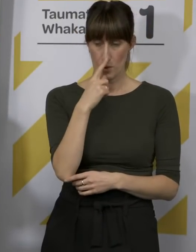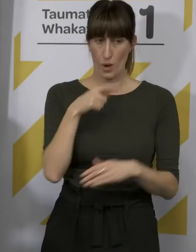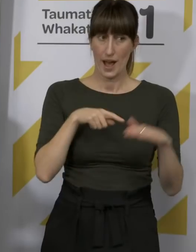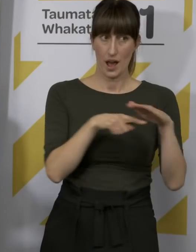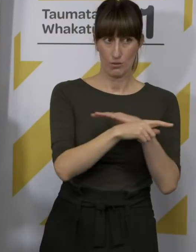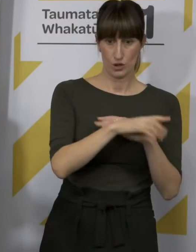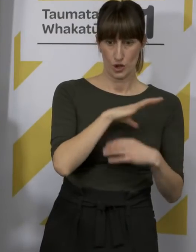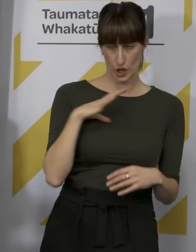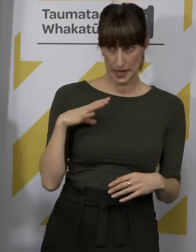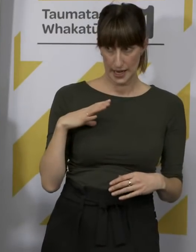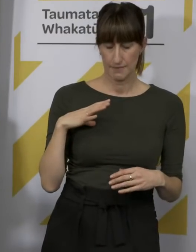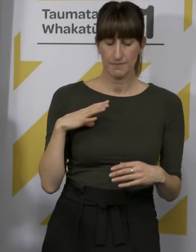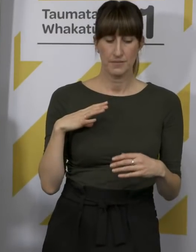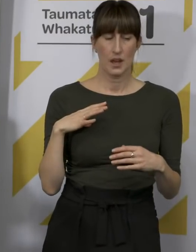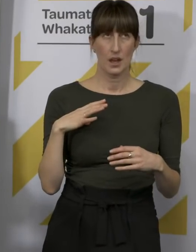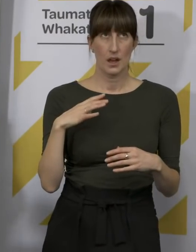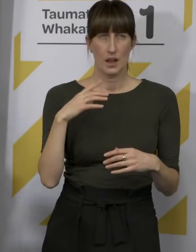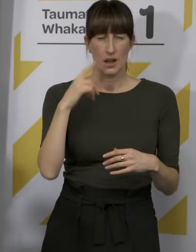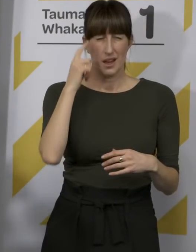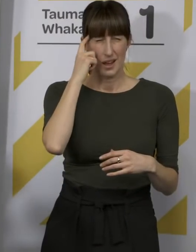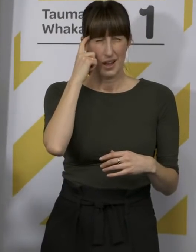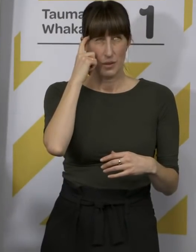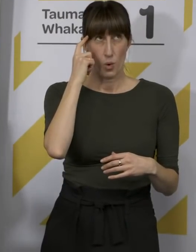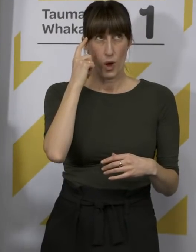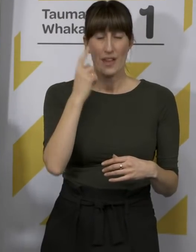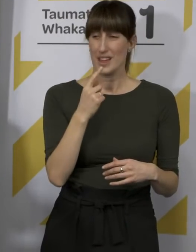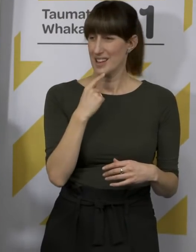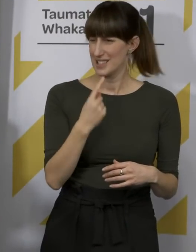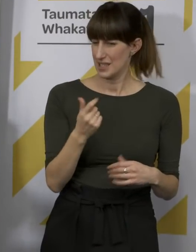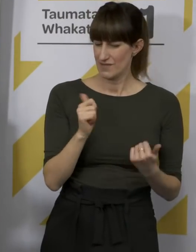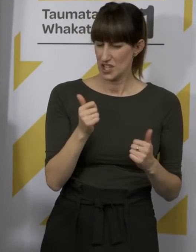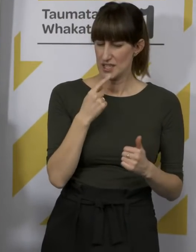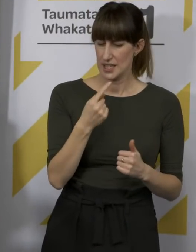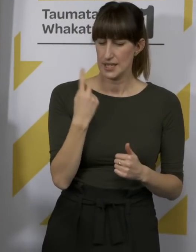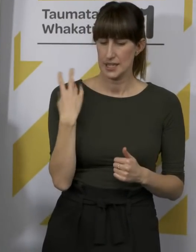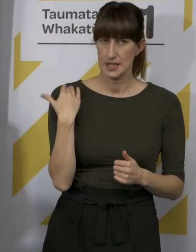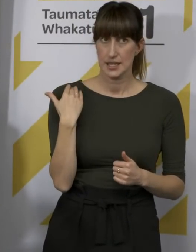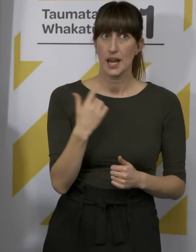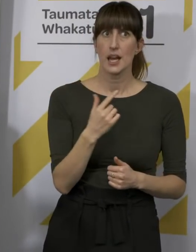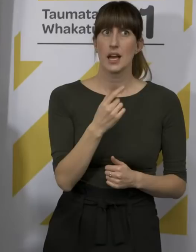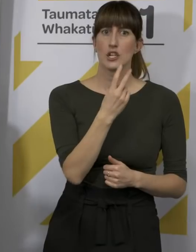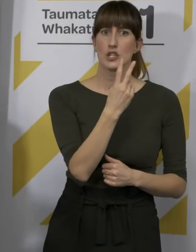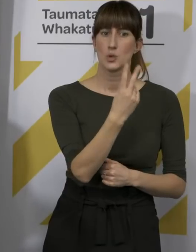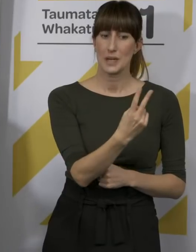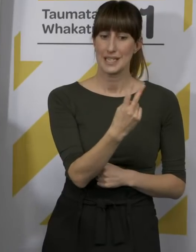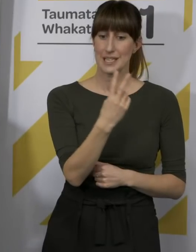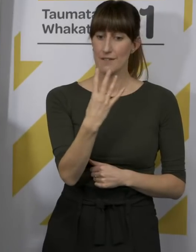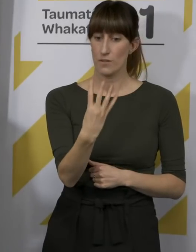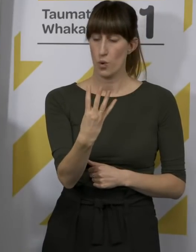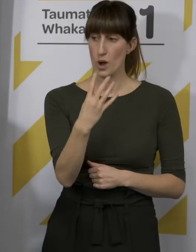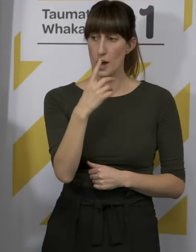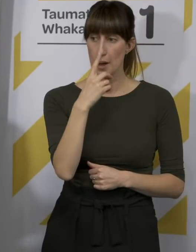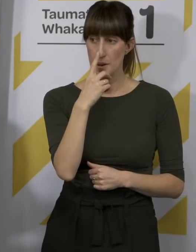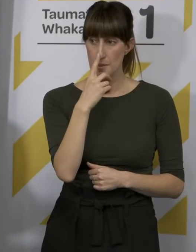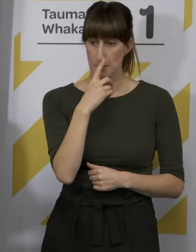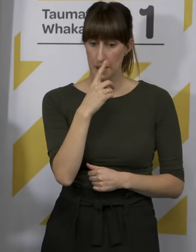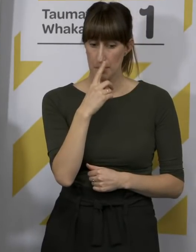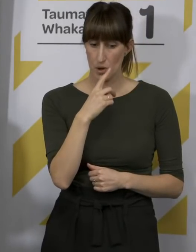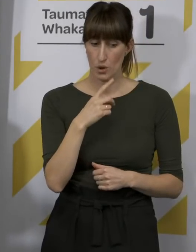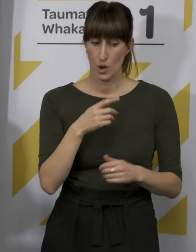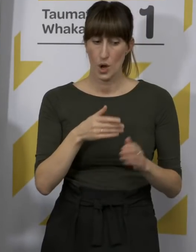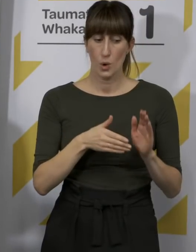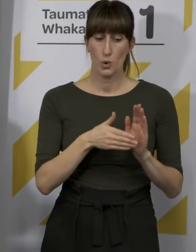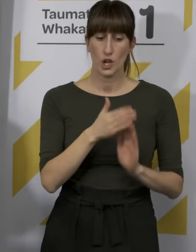20, from what I can recall, and here's a number I do know, and I think I said it yesterday, 24 were going out into self-isolation.